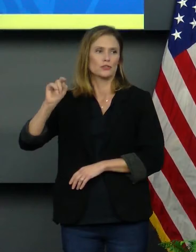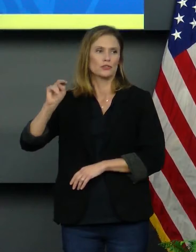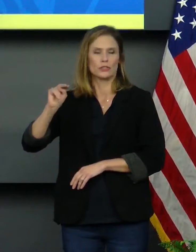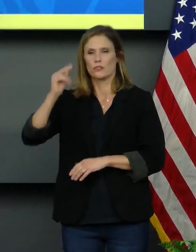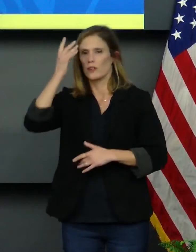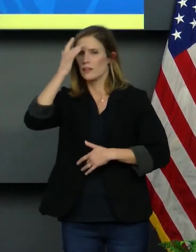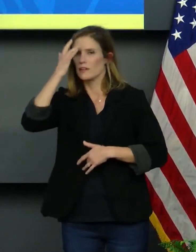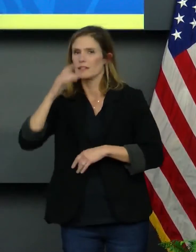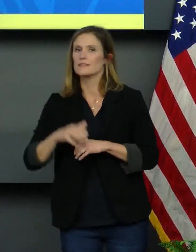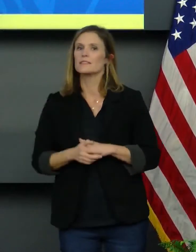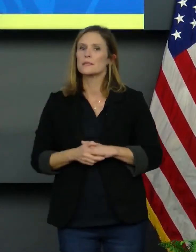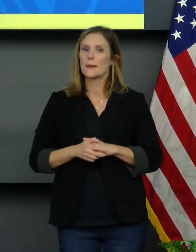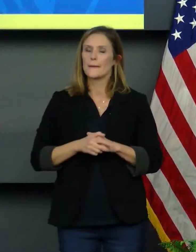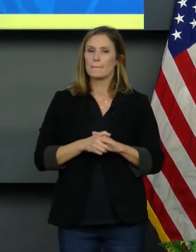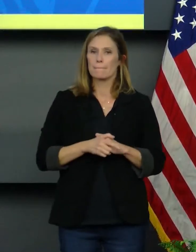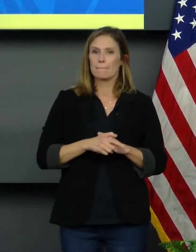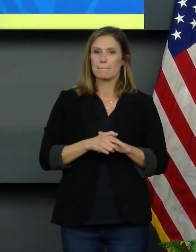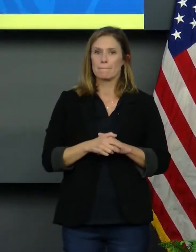Yeah.